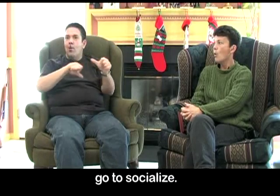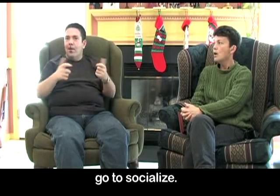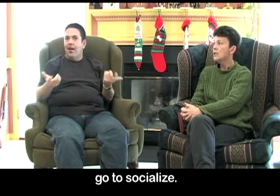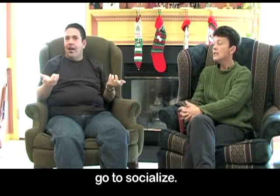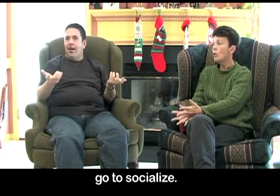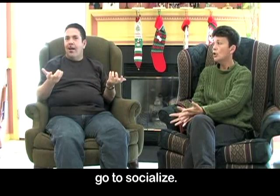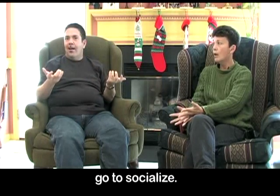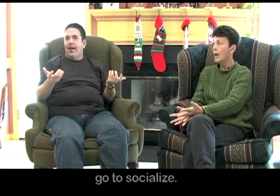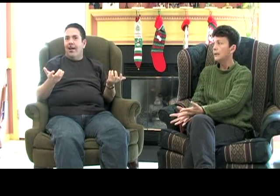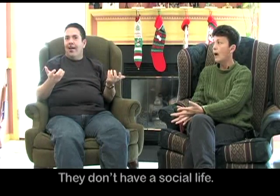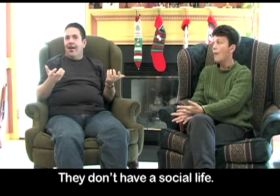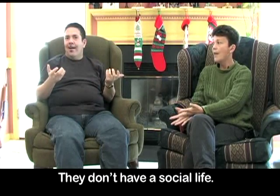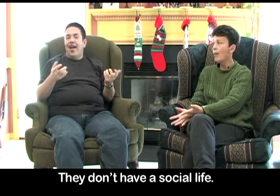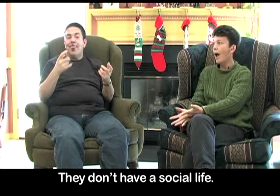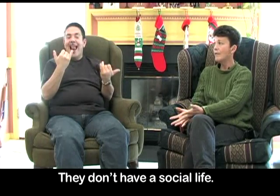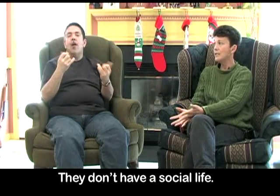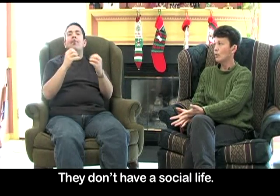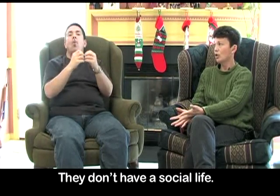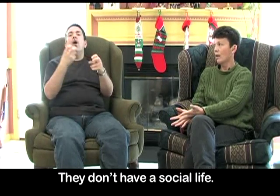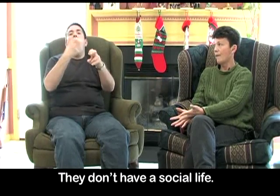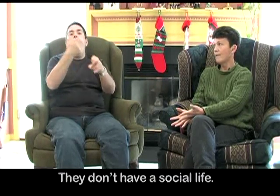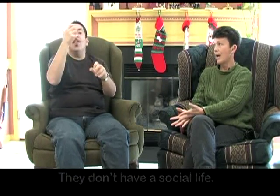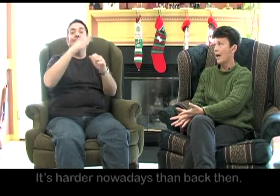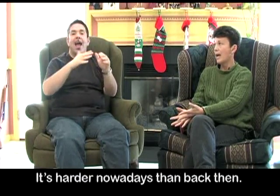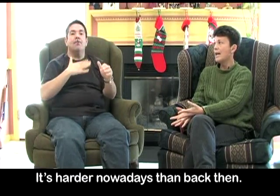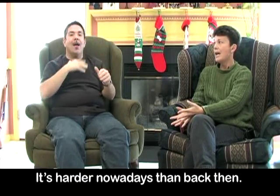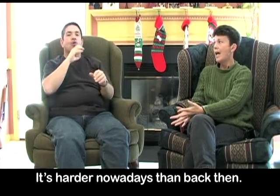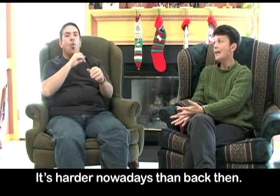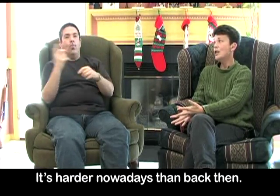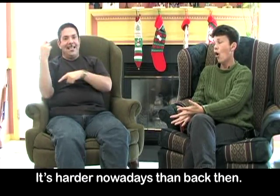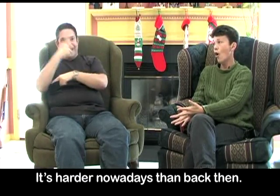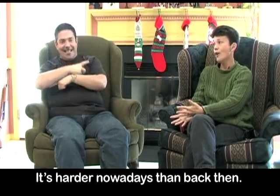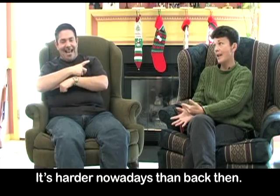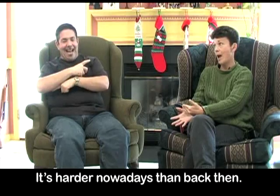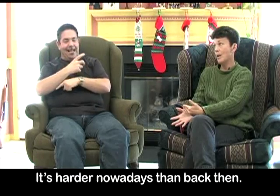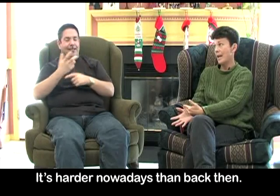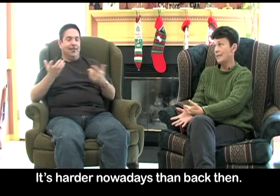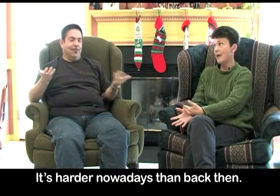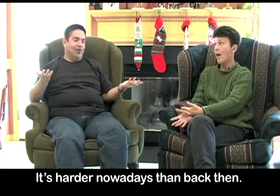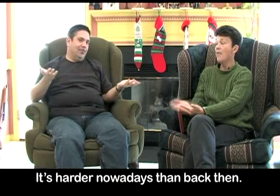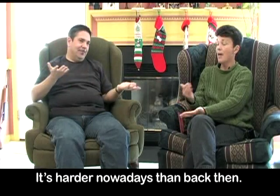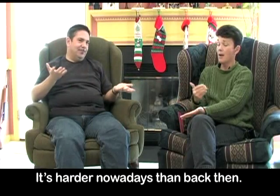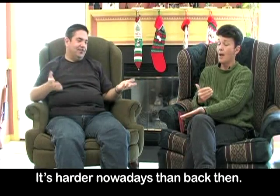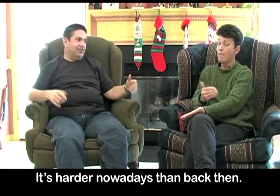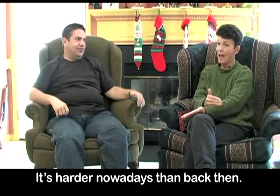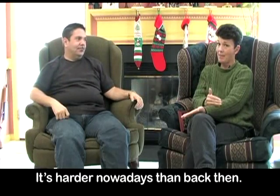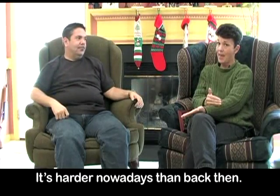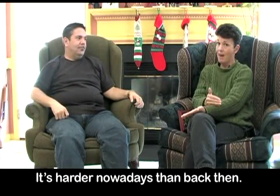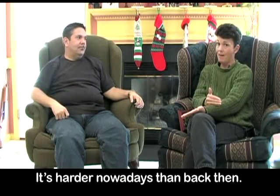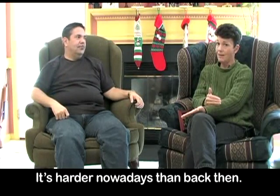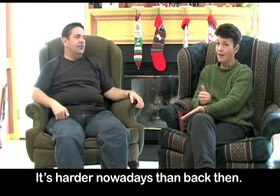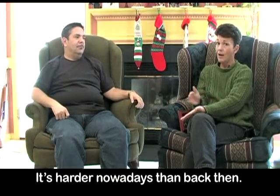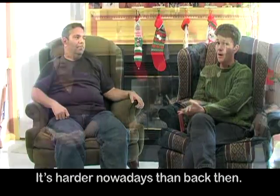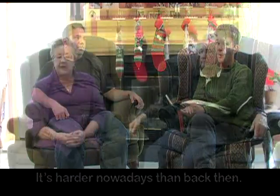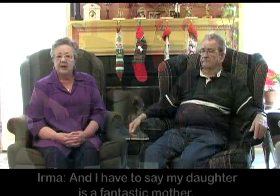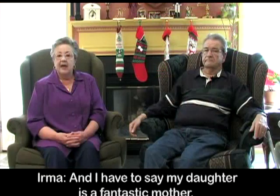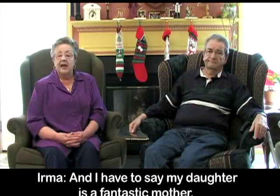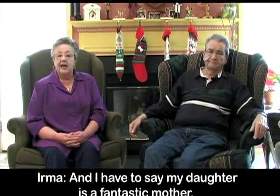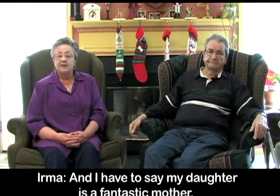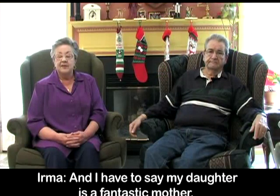to socialize. They don't have a social life. It's harder nowadays than back then. And I have to say,